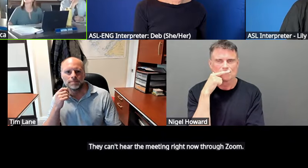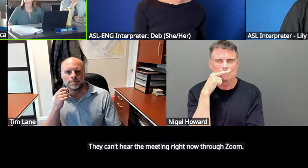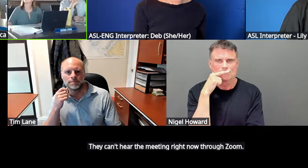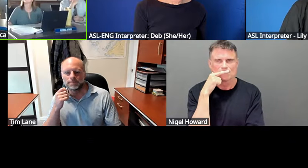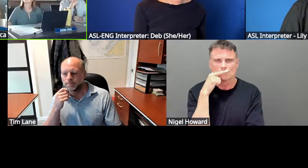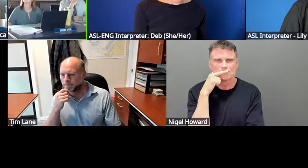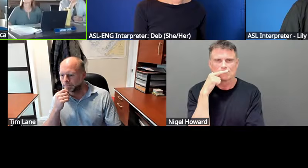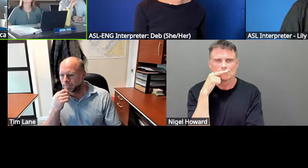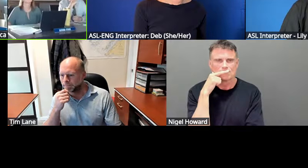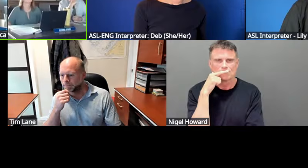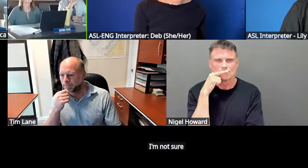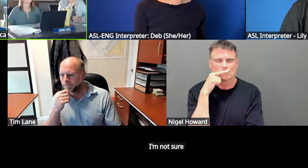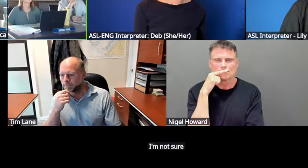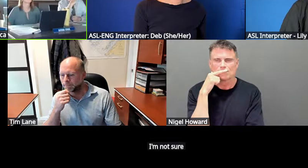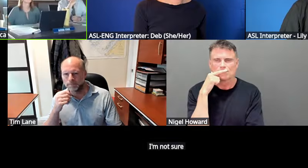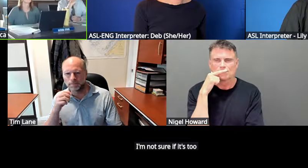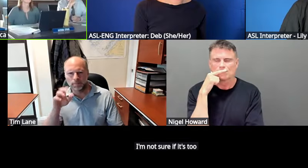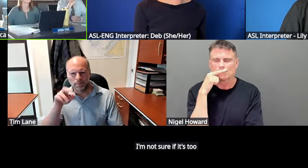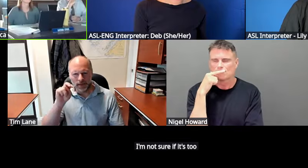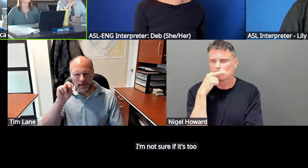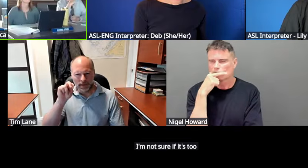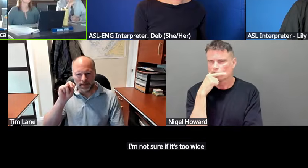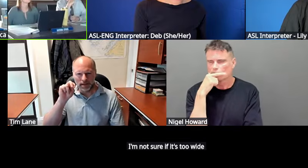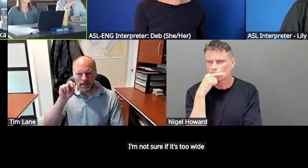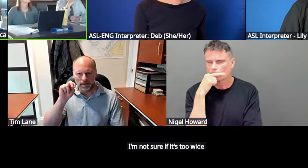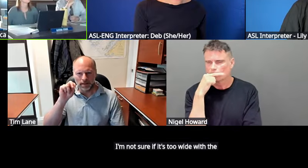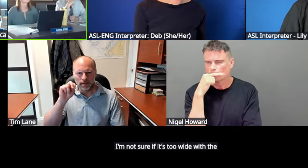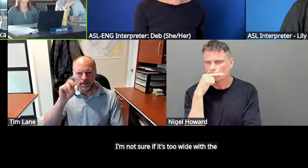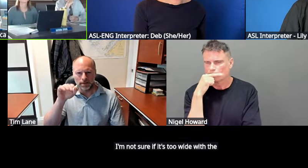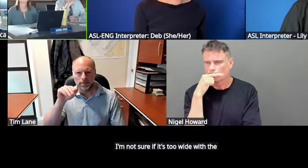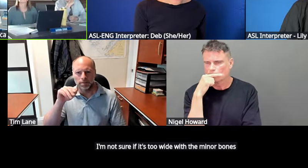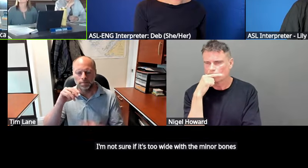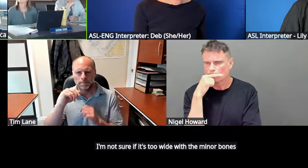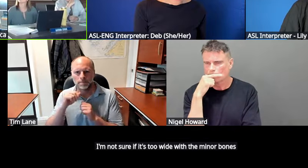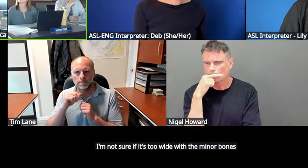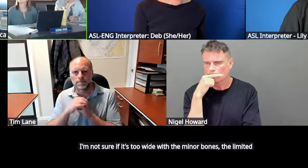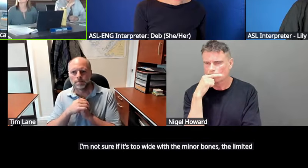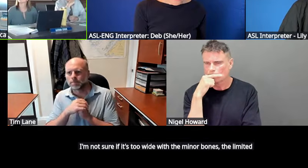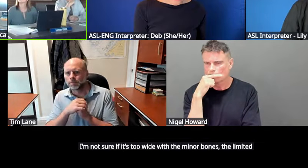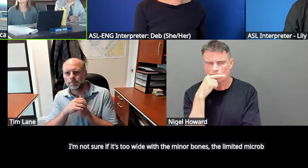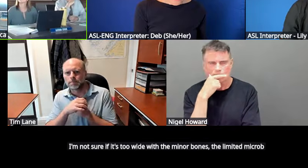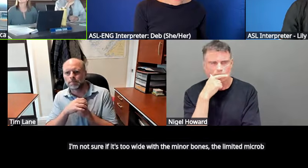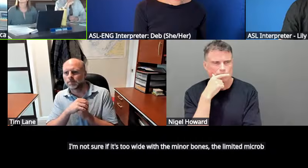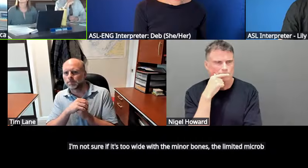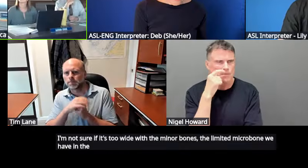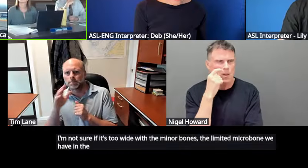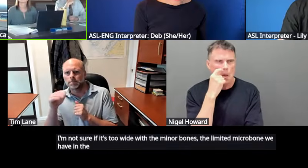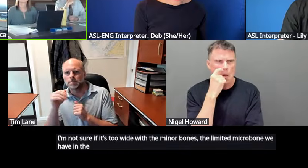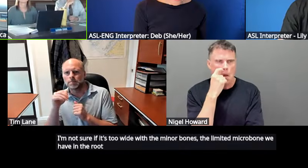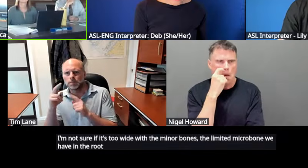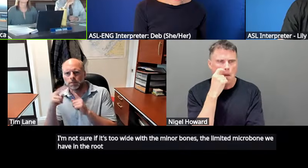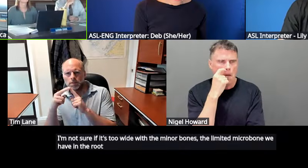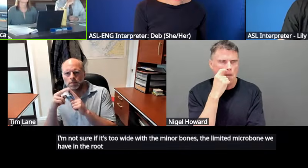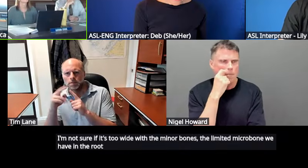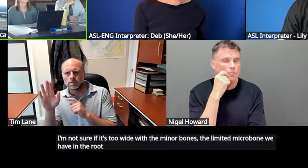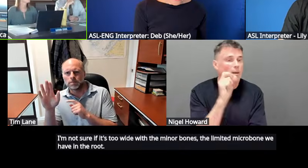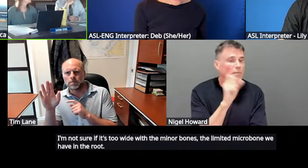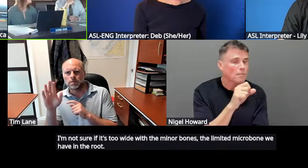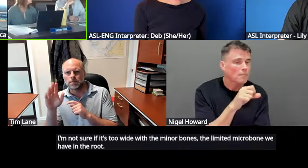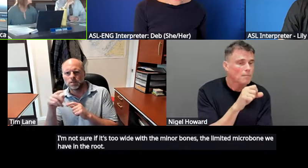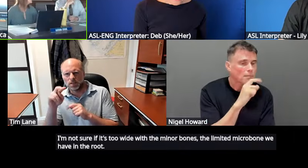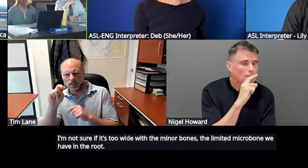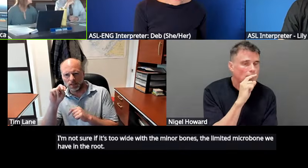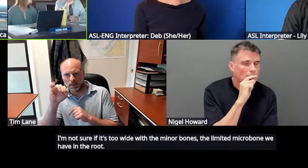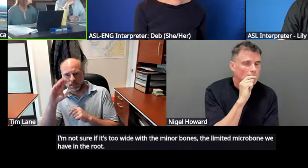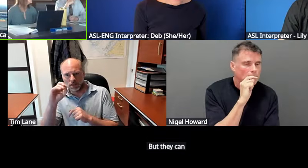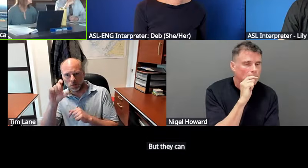I'm not sure if it's too quiet with the microphones, the limited microphones we have in the room. But they